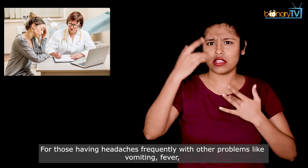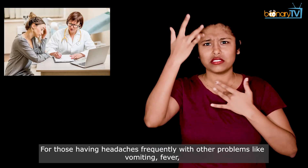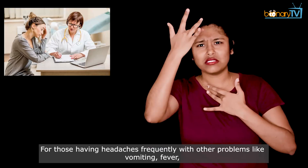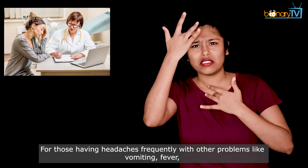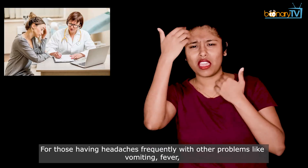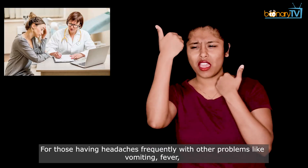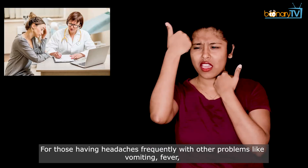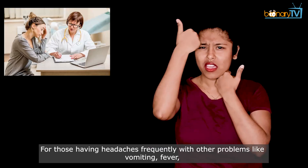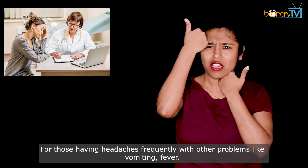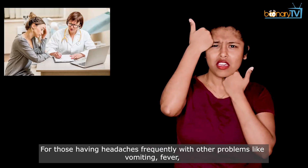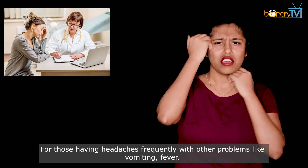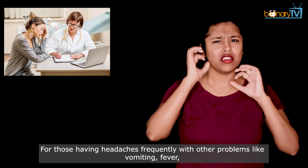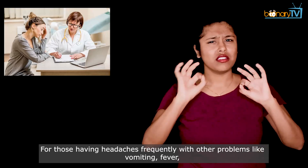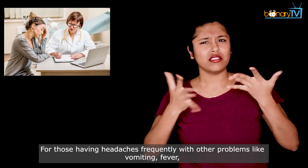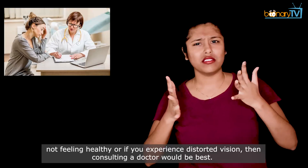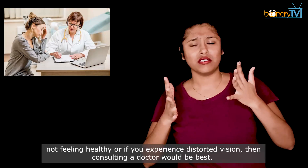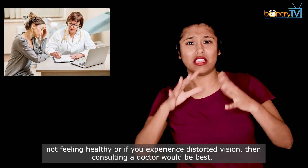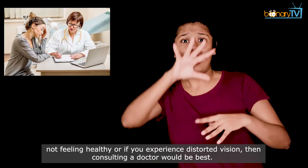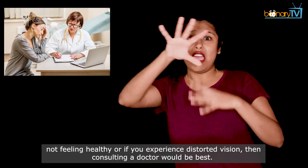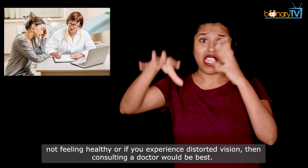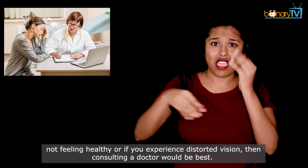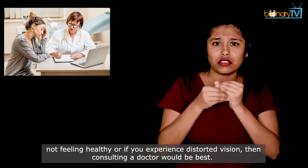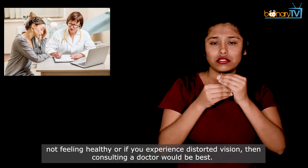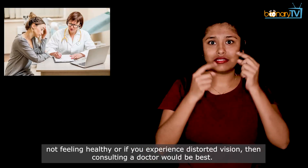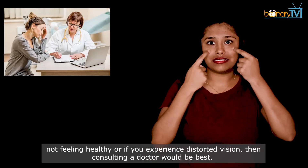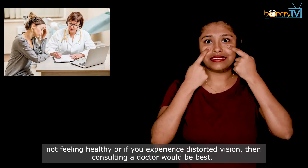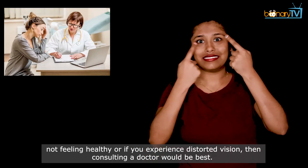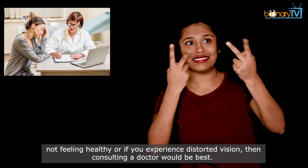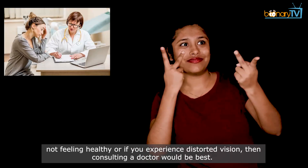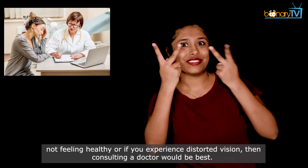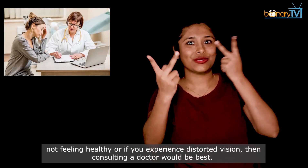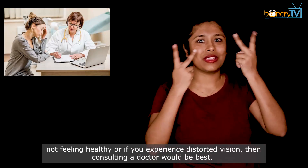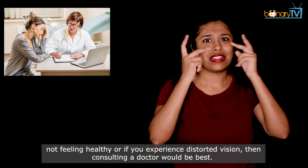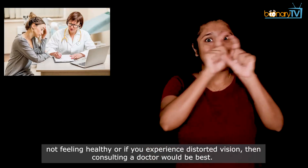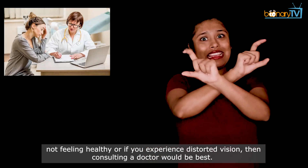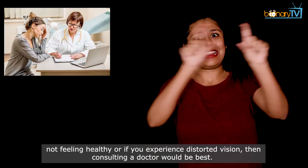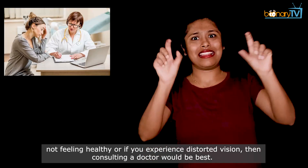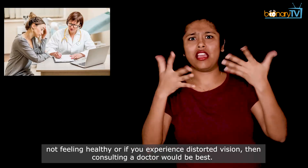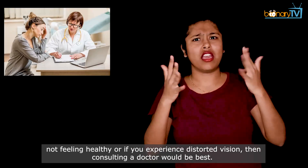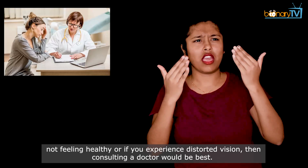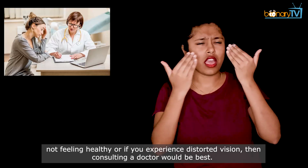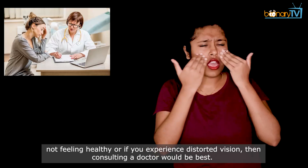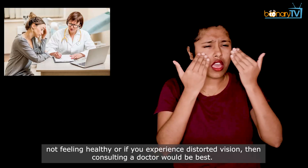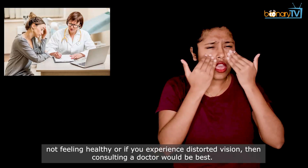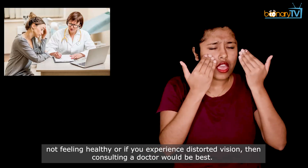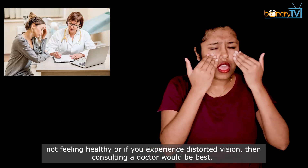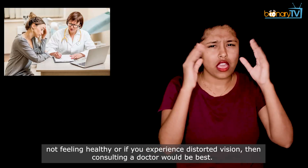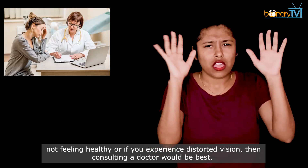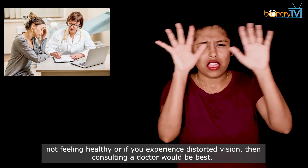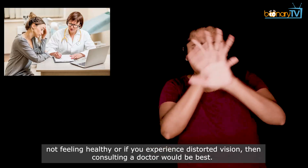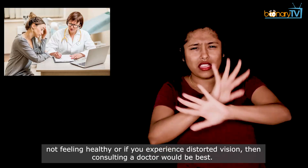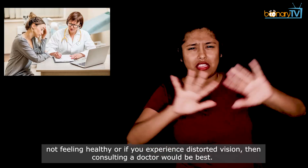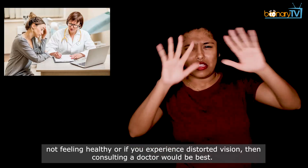fever, not feeling healthy, or if you experience distorted vision,